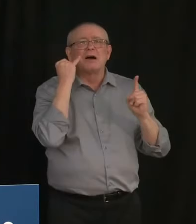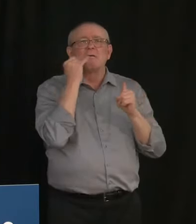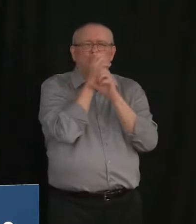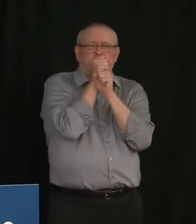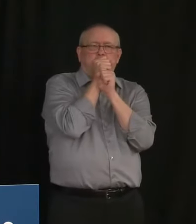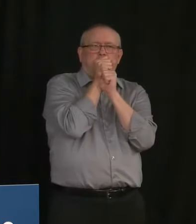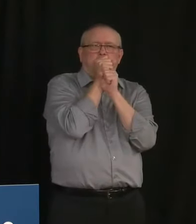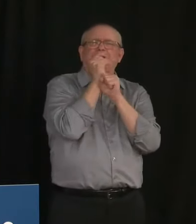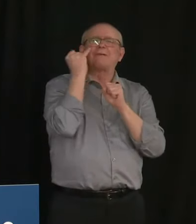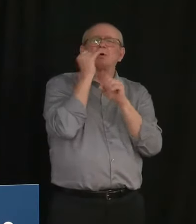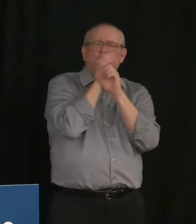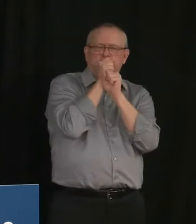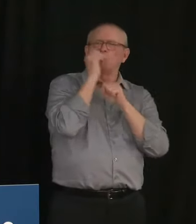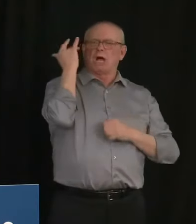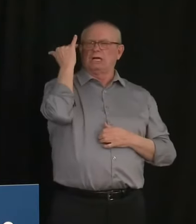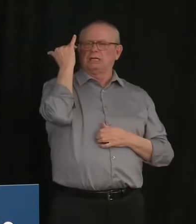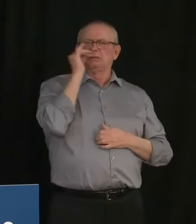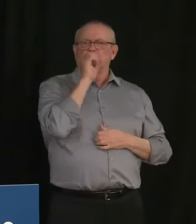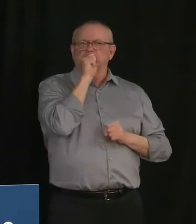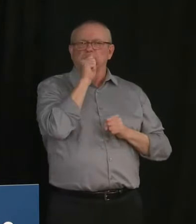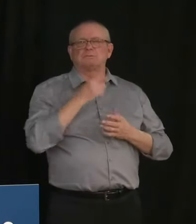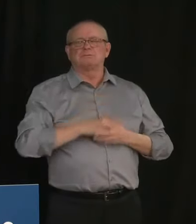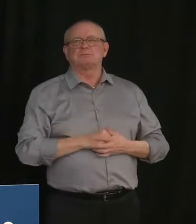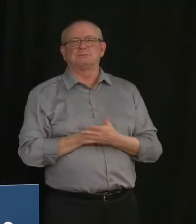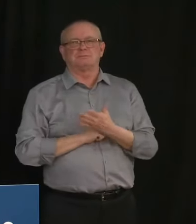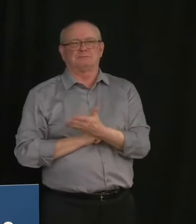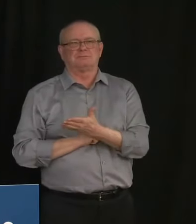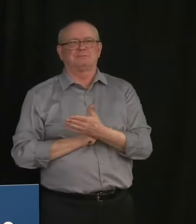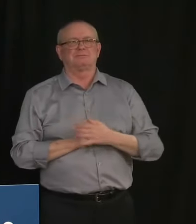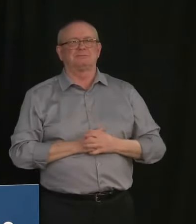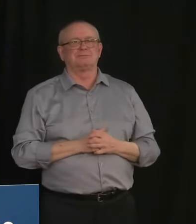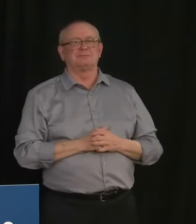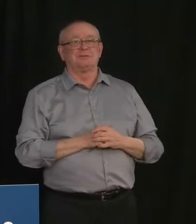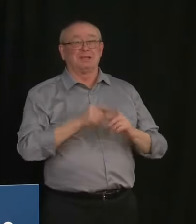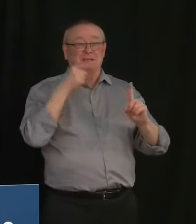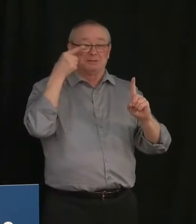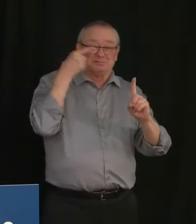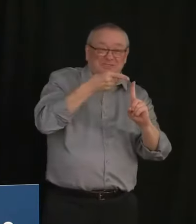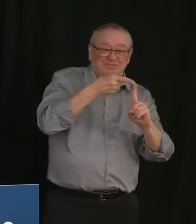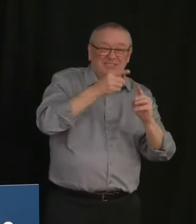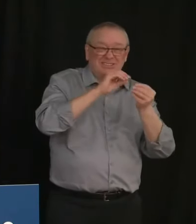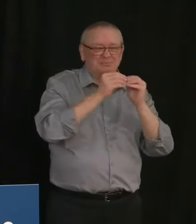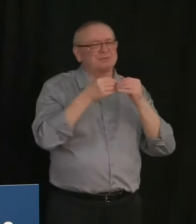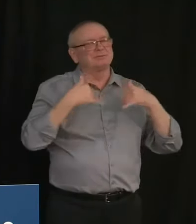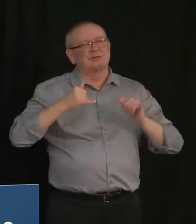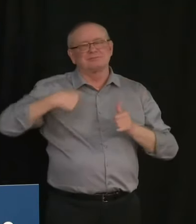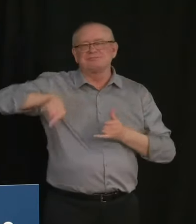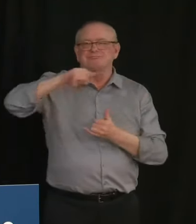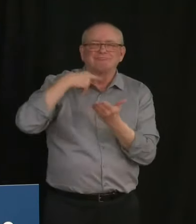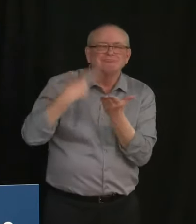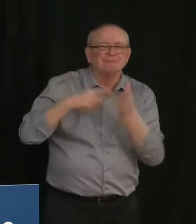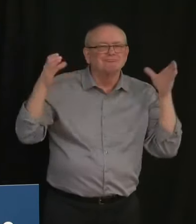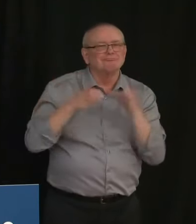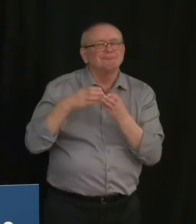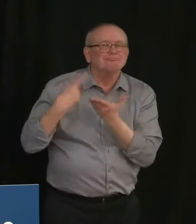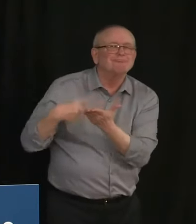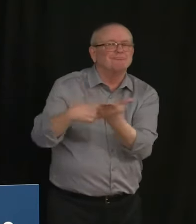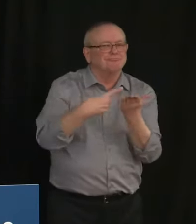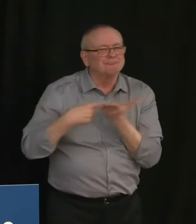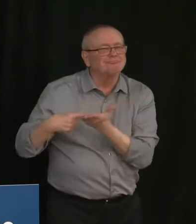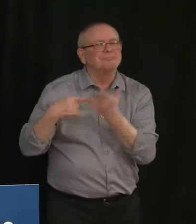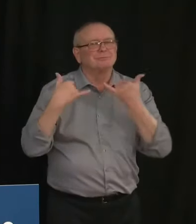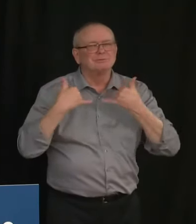Those, again, specific benchmarks are under discussion. We are looking at having a very low